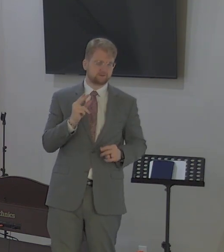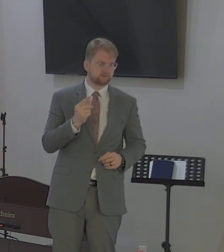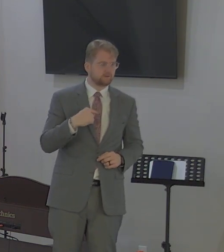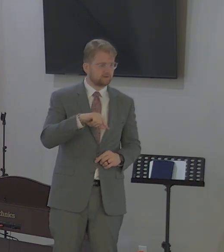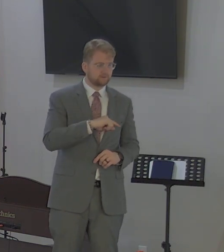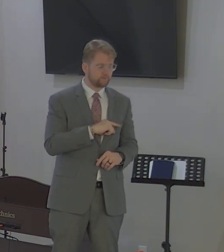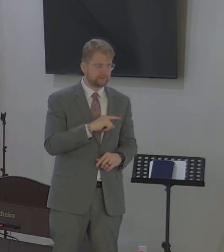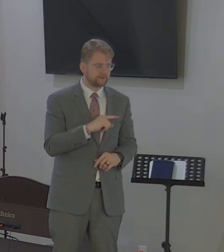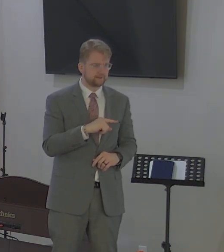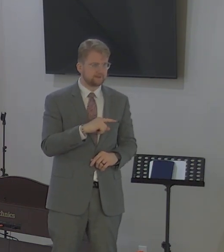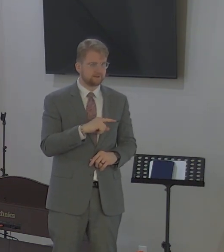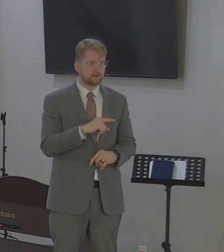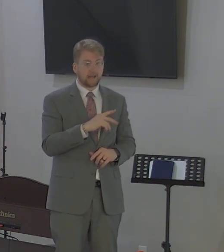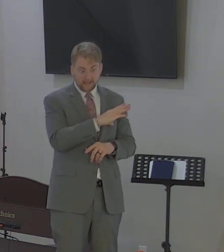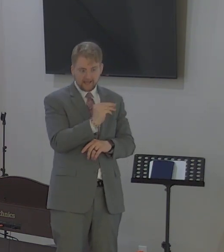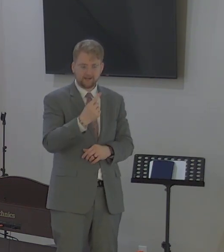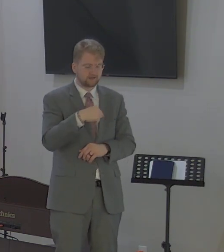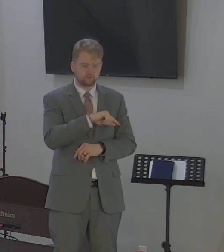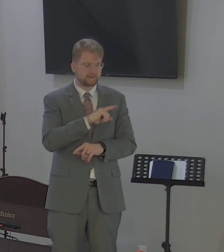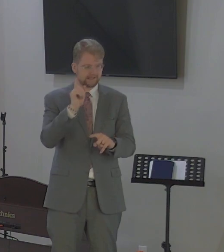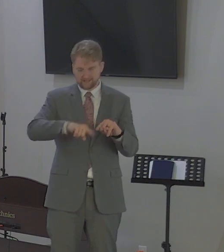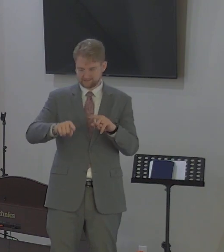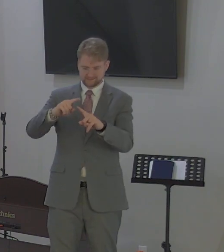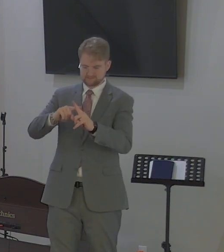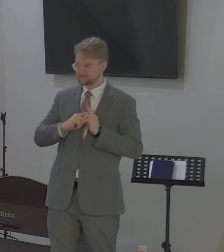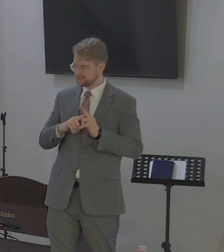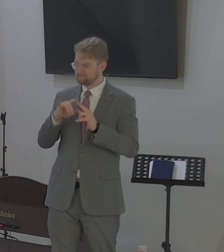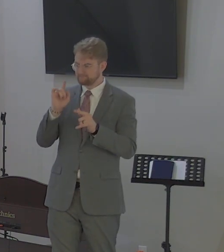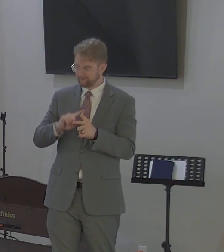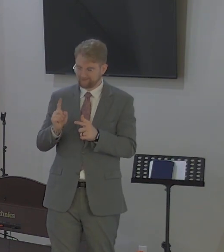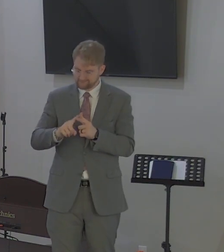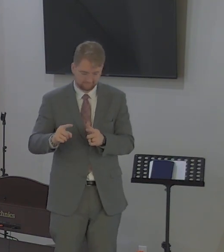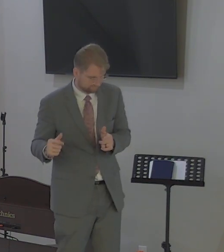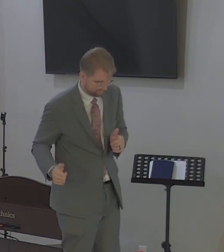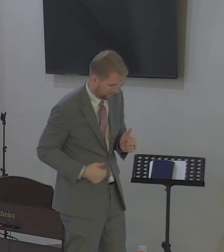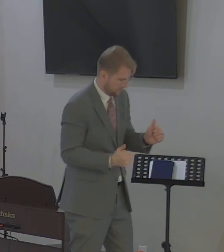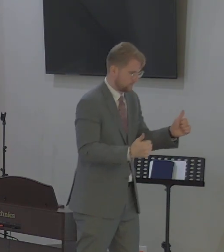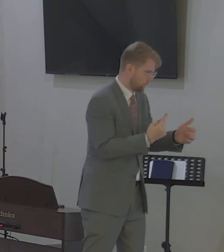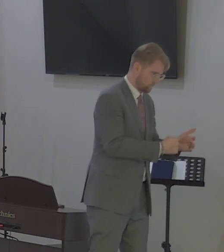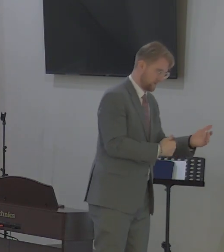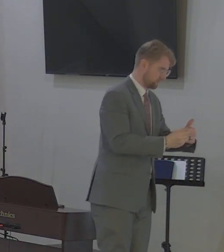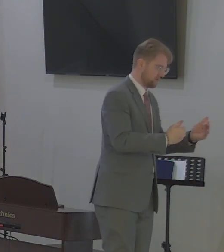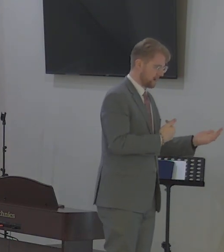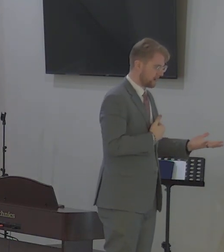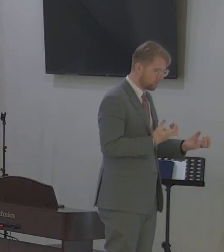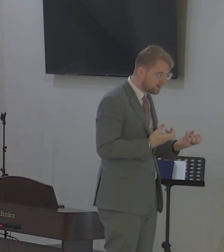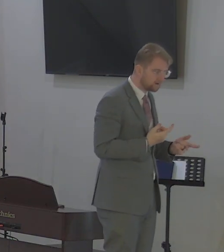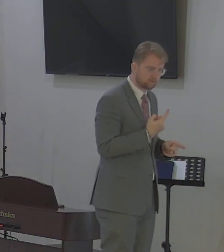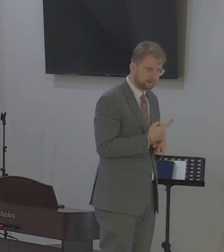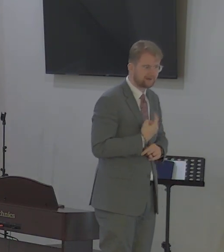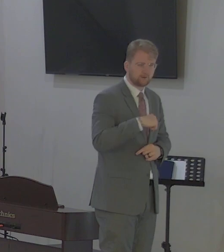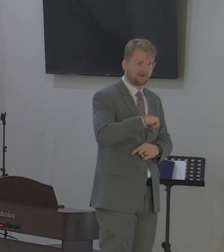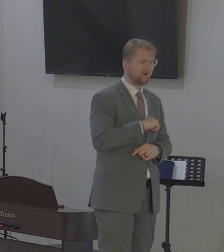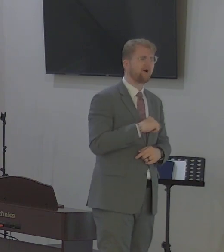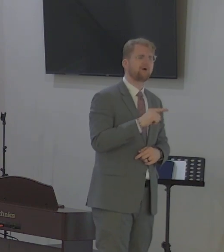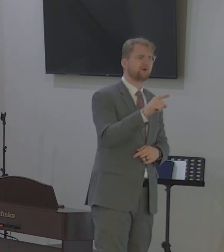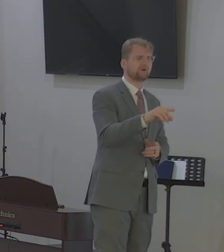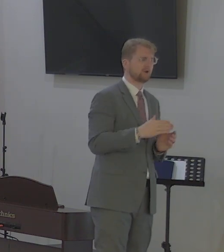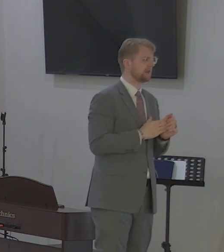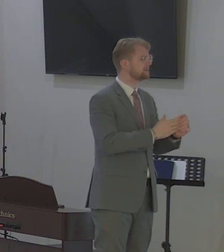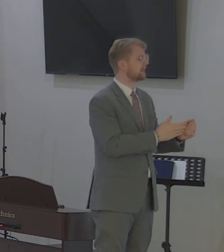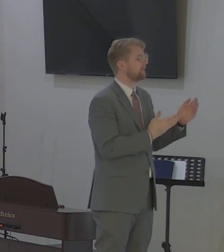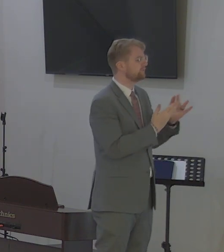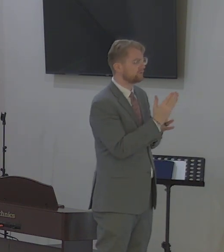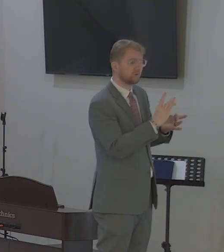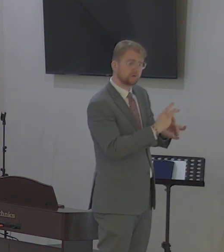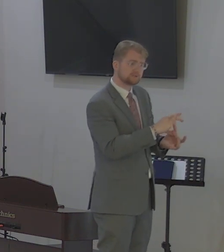now live how I feel I want to live. Hey, we're all led by the Holy Spirit of God, right? You just follow the Spirit of God as God